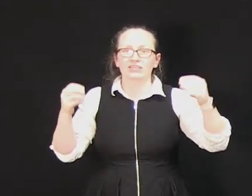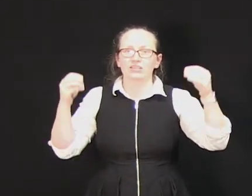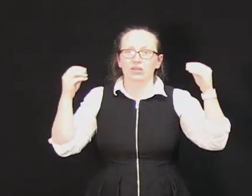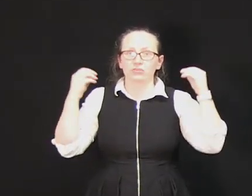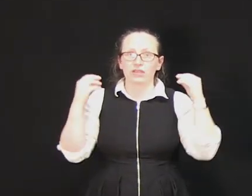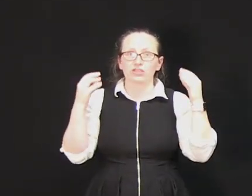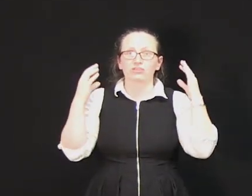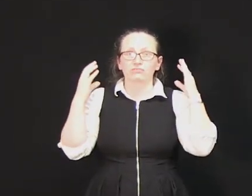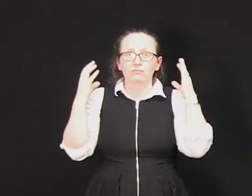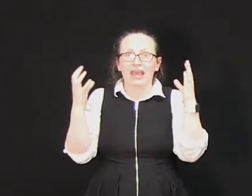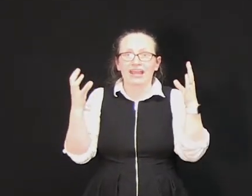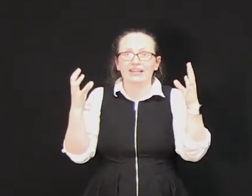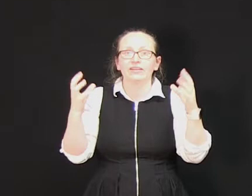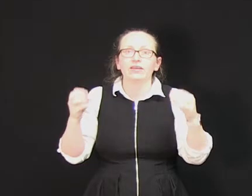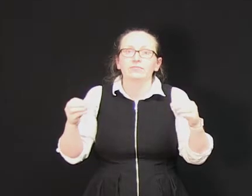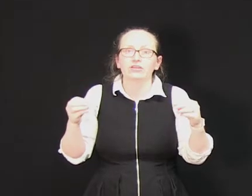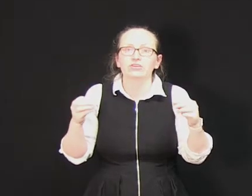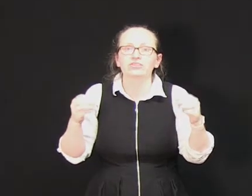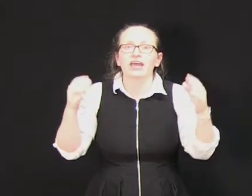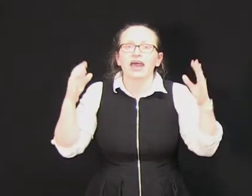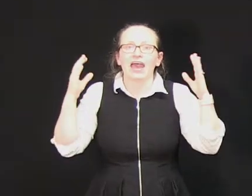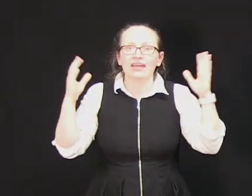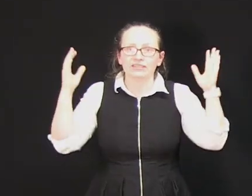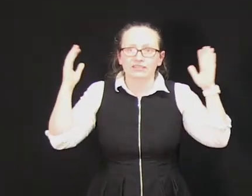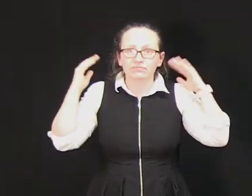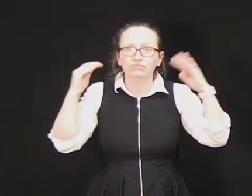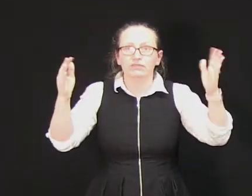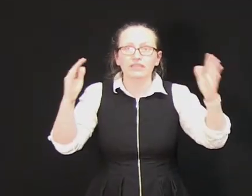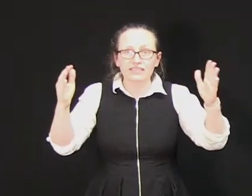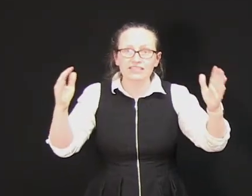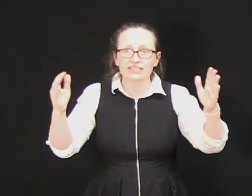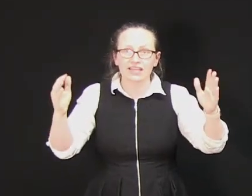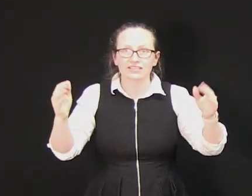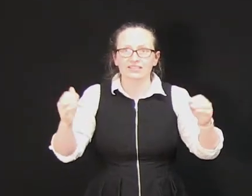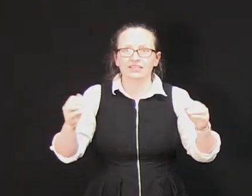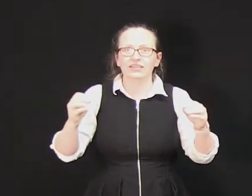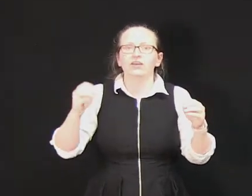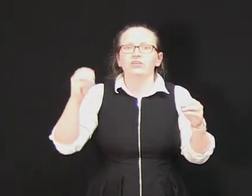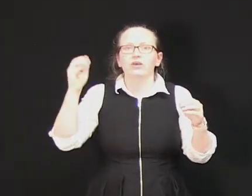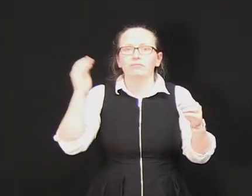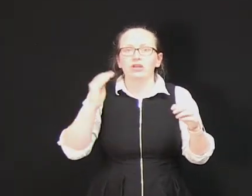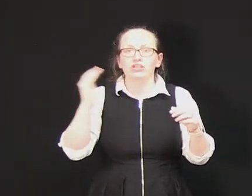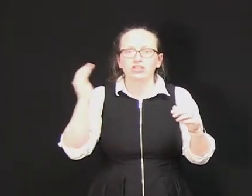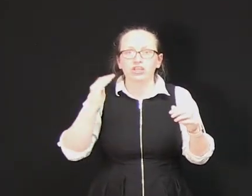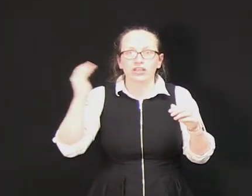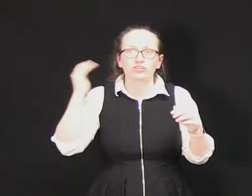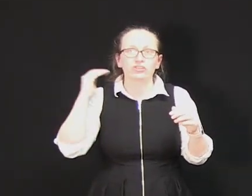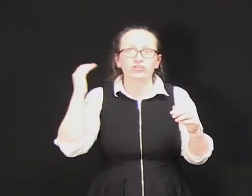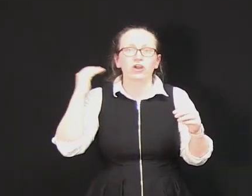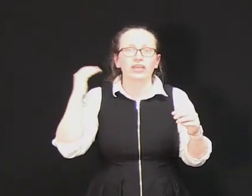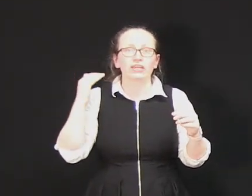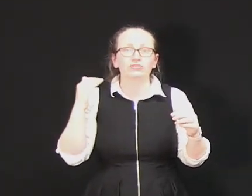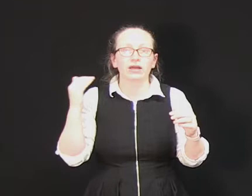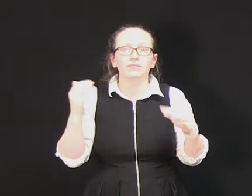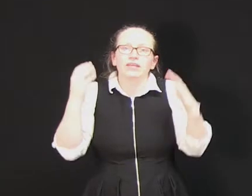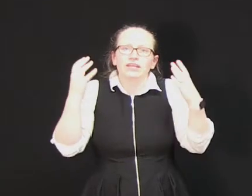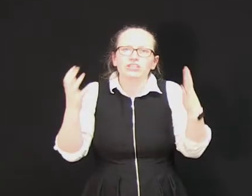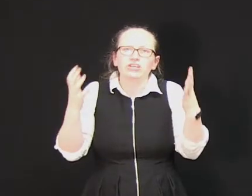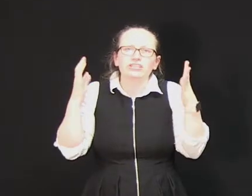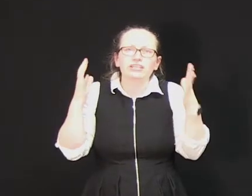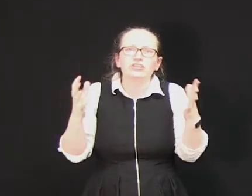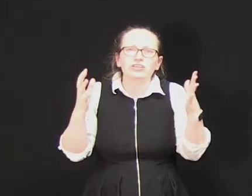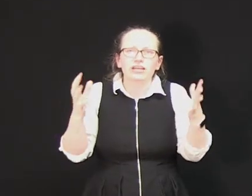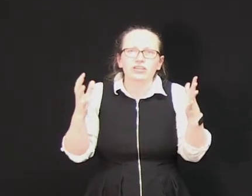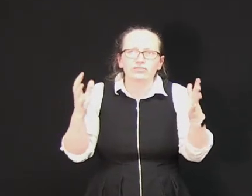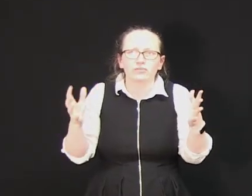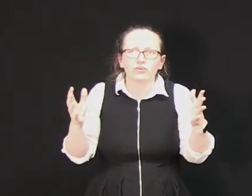known as the threshold of pain because at this intensity, the pressure changes on your eardrum